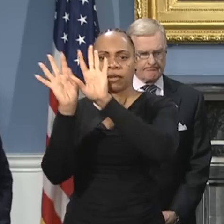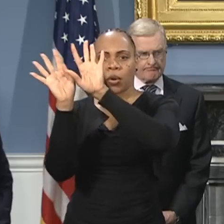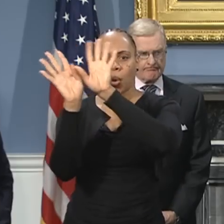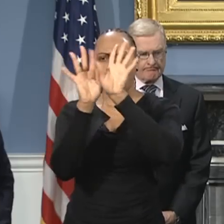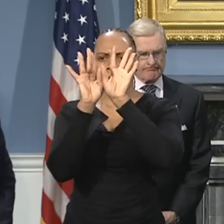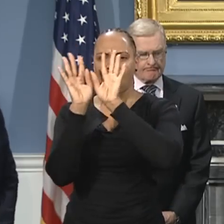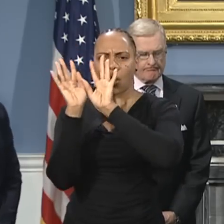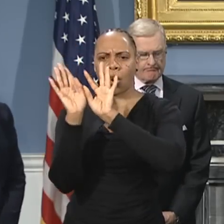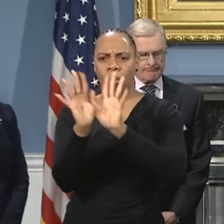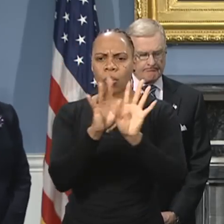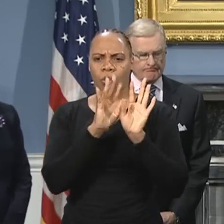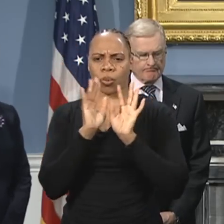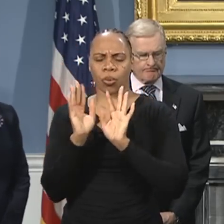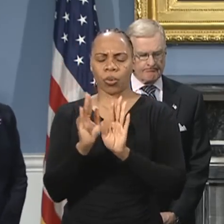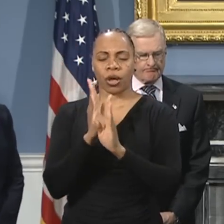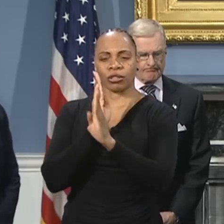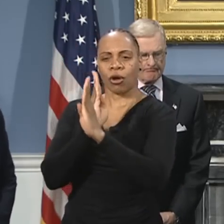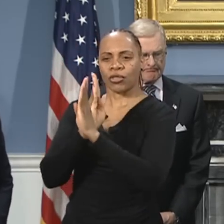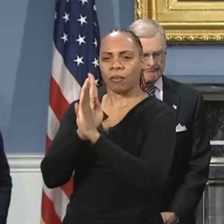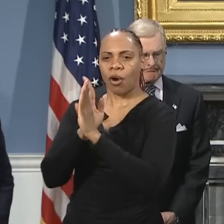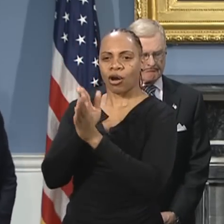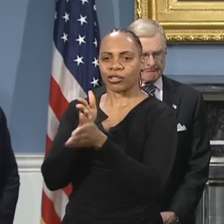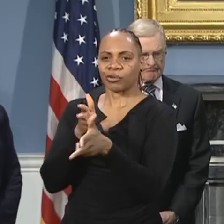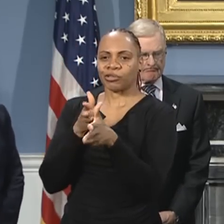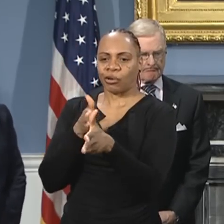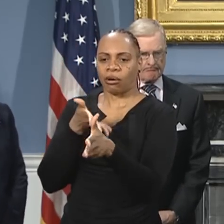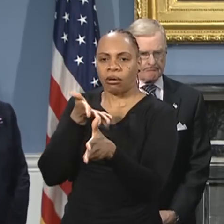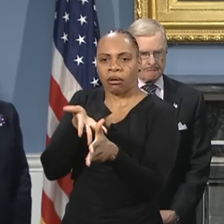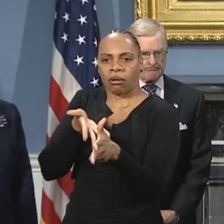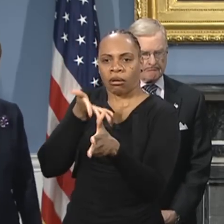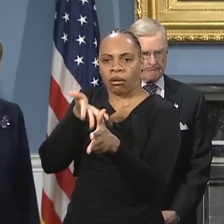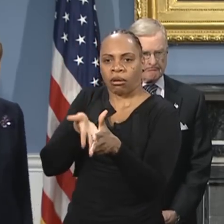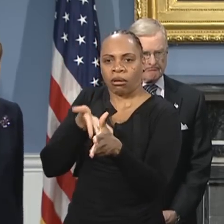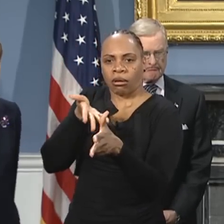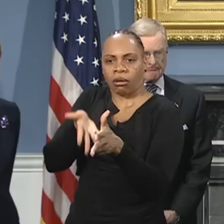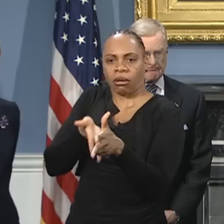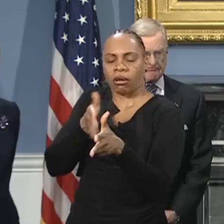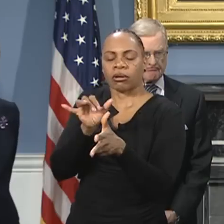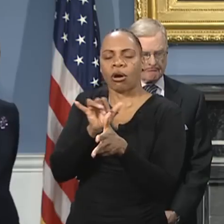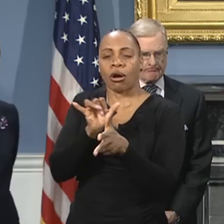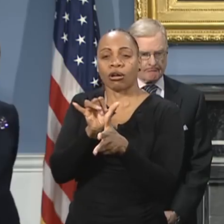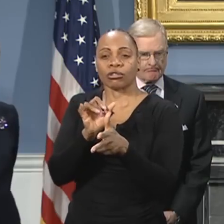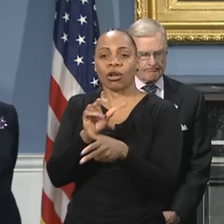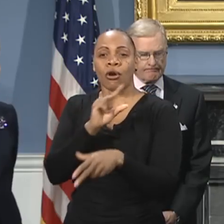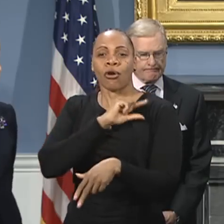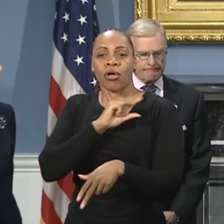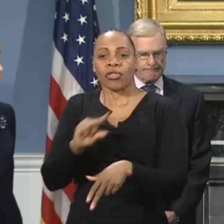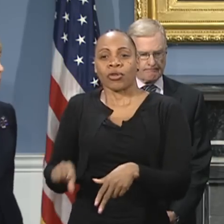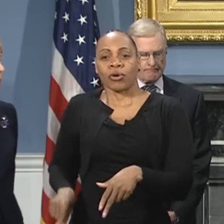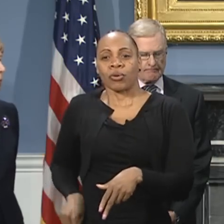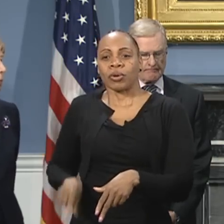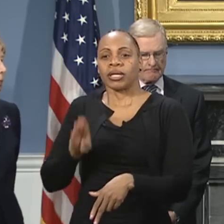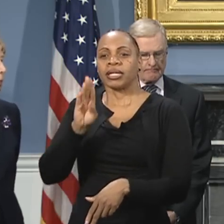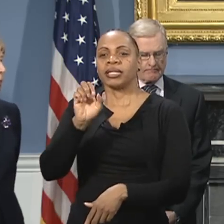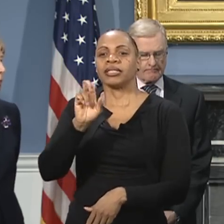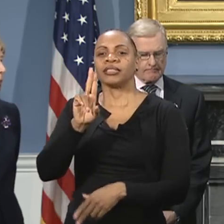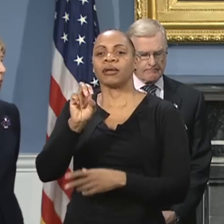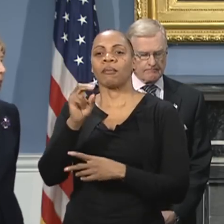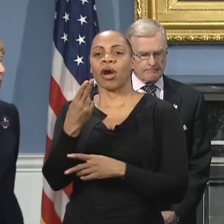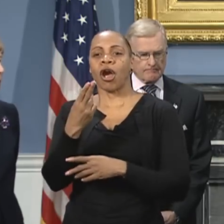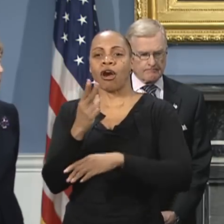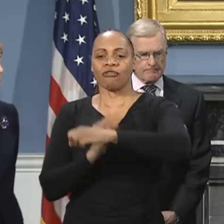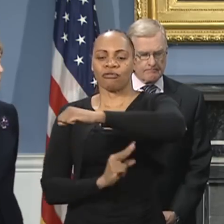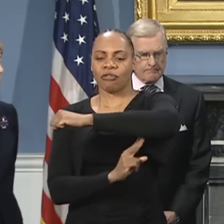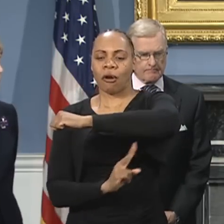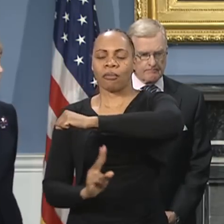with buses that got stalled, to some extent what happened with the Queensboro Bridge situation. A lot of different pieces contributed, so